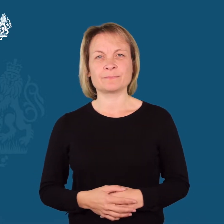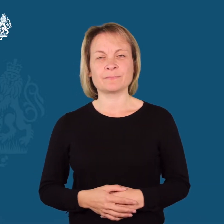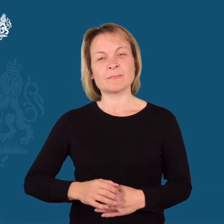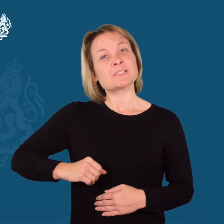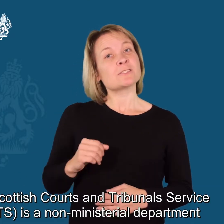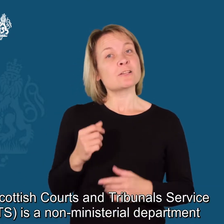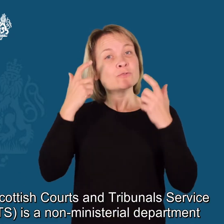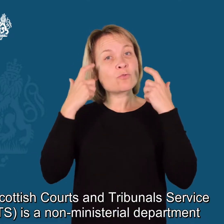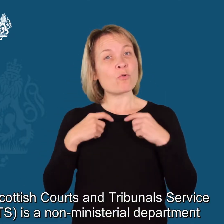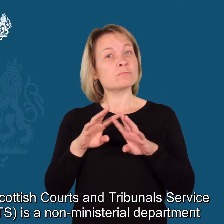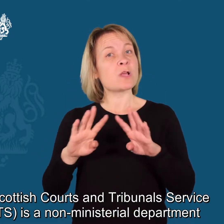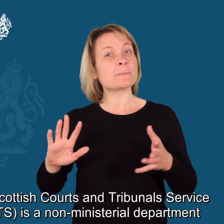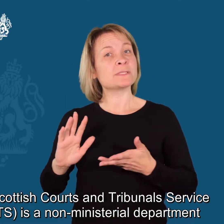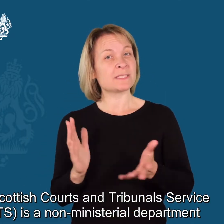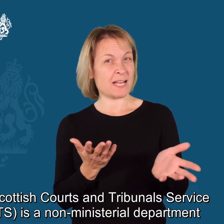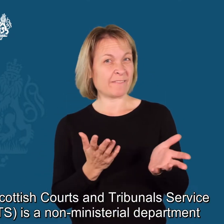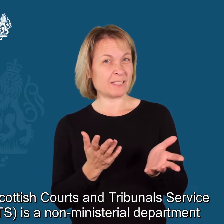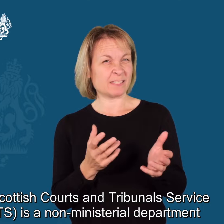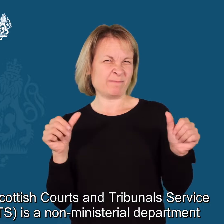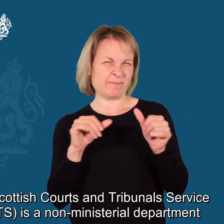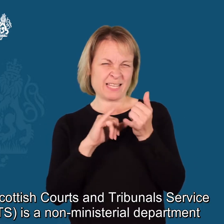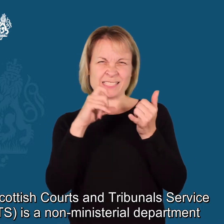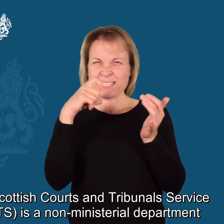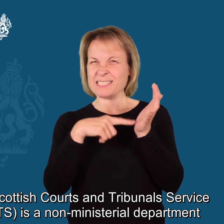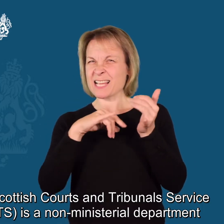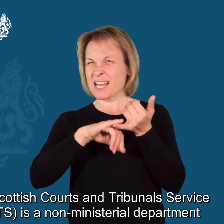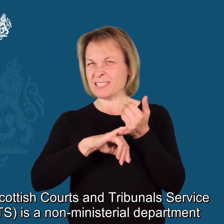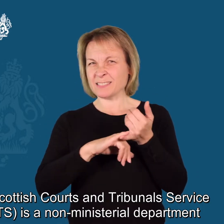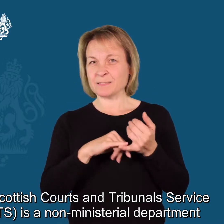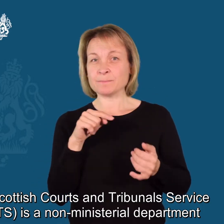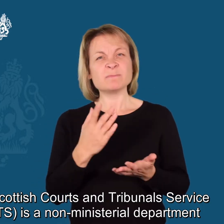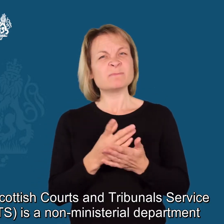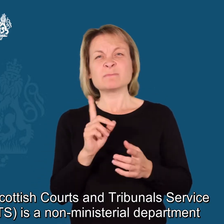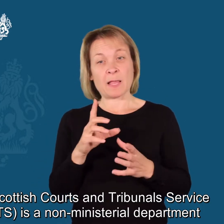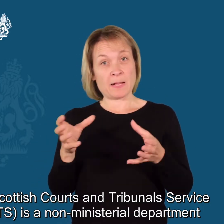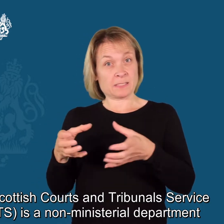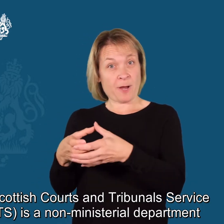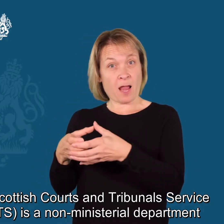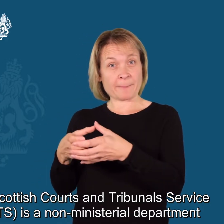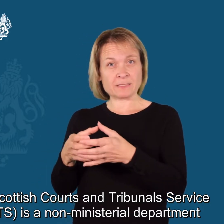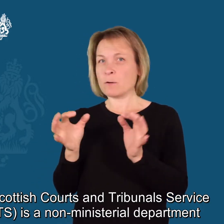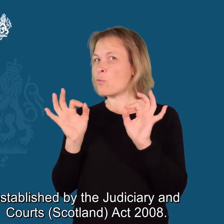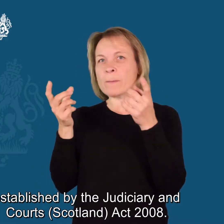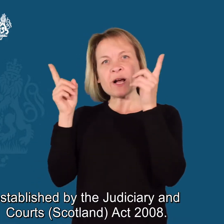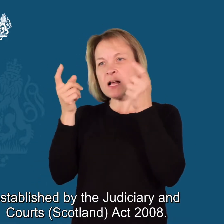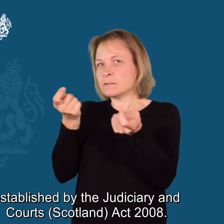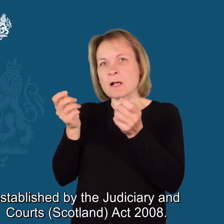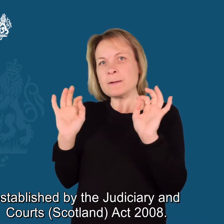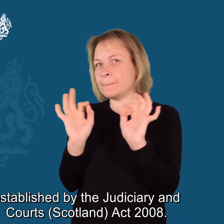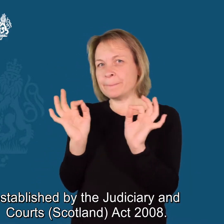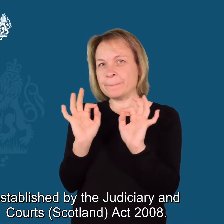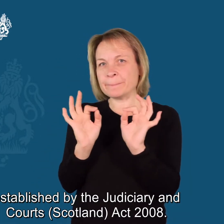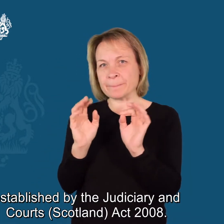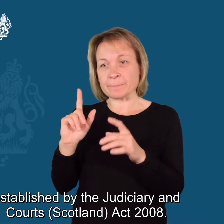The Scottish Courts and Tribunal Service, SCTS, is a non-ministerial department established by the Judiciary and Courts Scotland